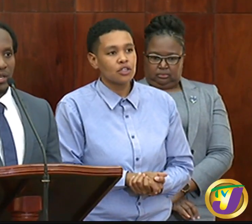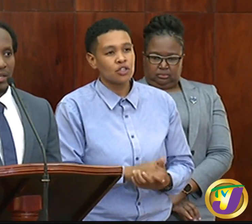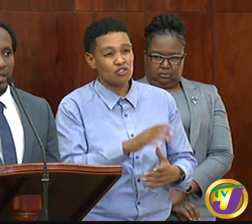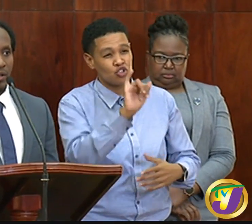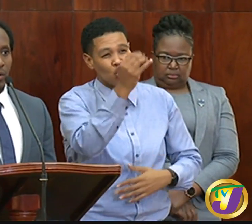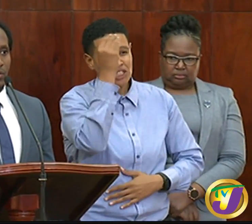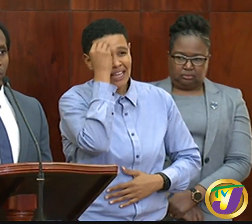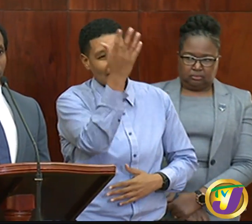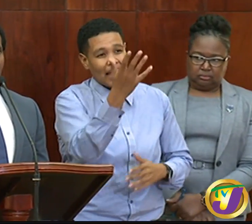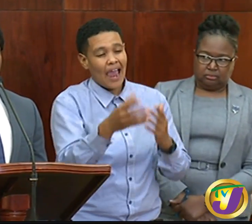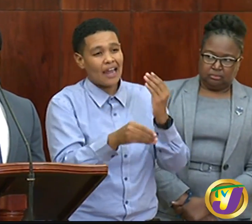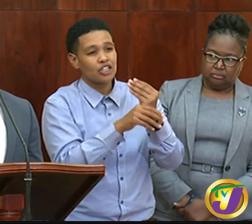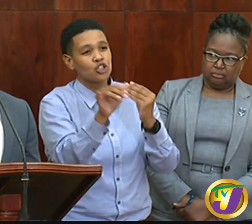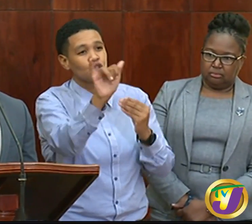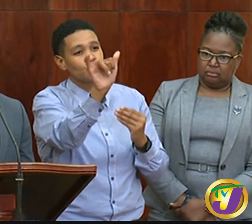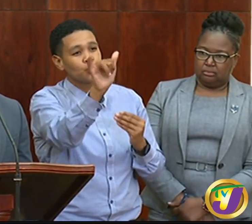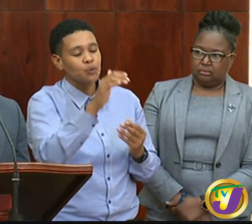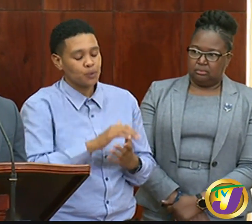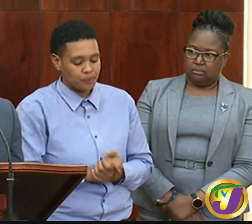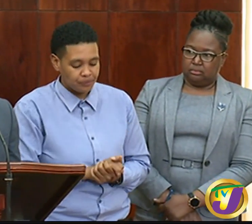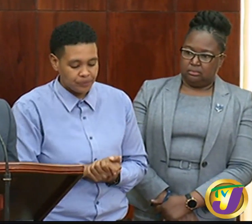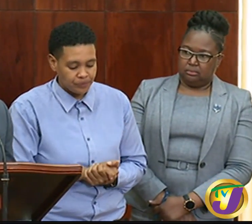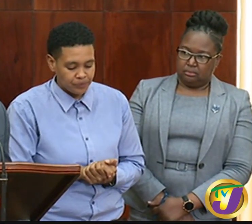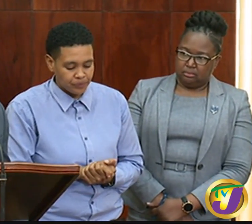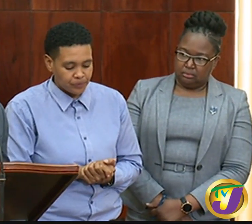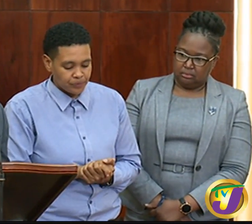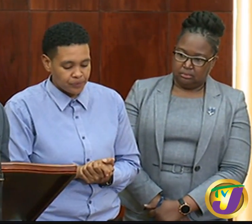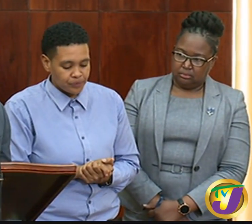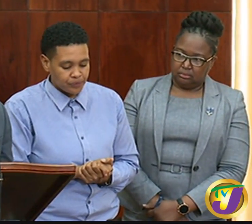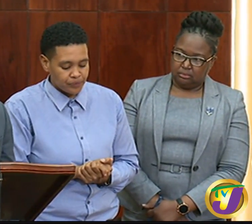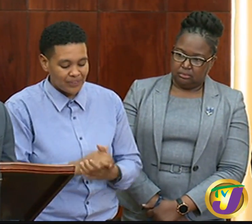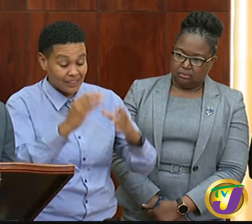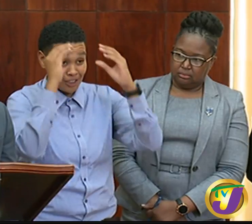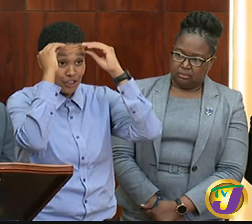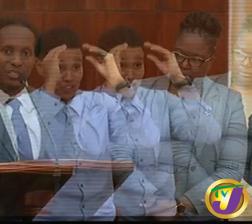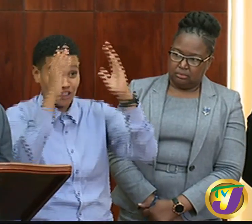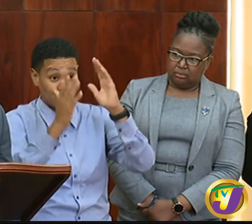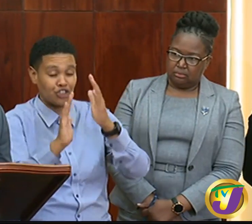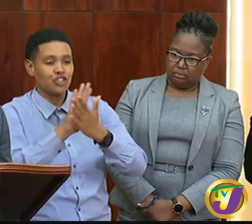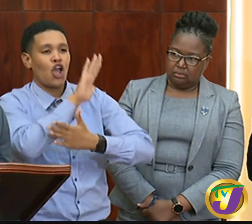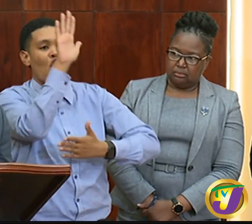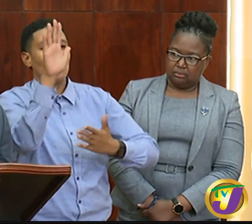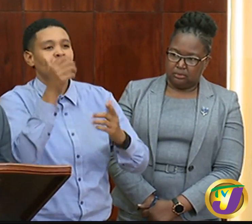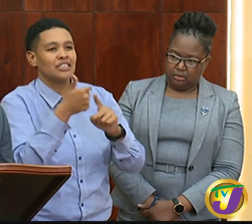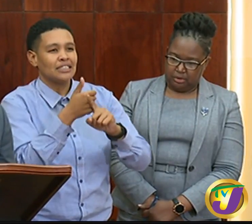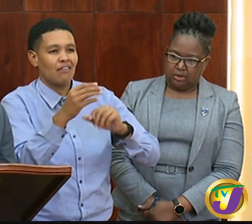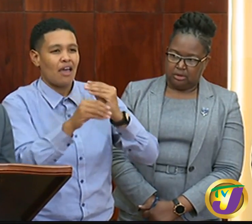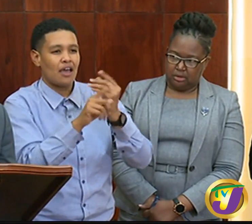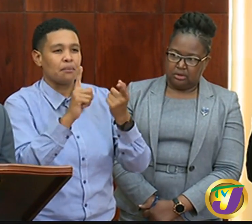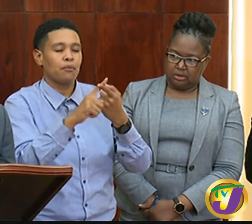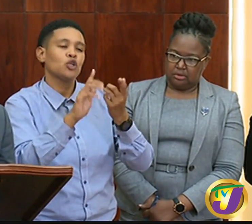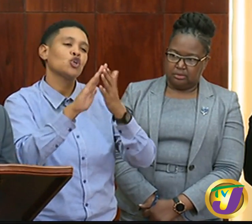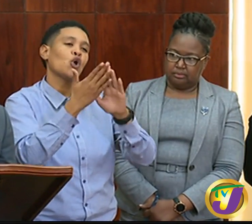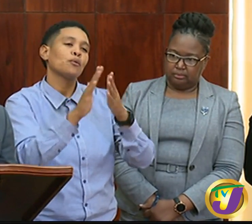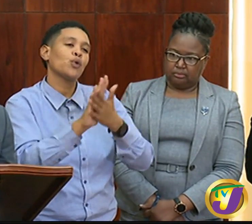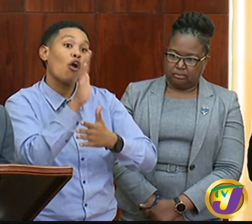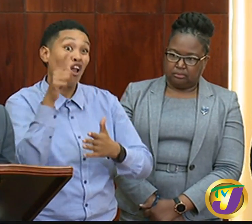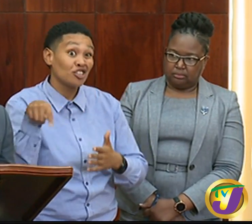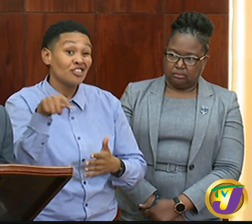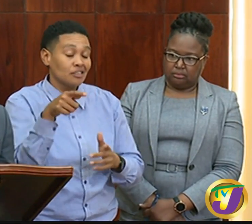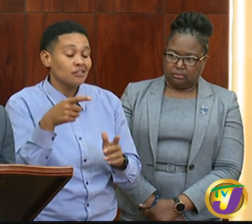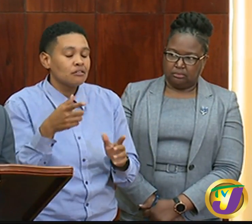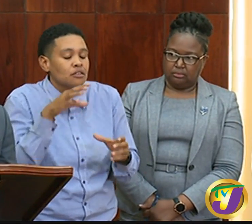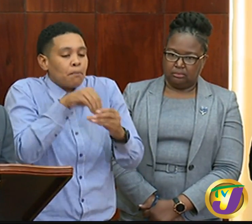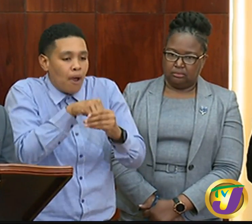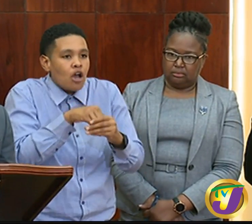But just to indicate also that the teachers' colleges, however, teachers' colleges and community colleges, they are in